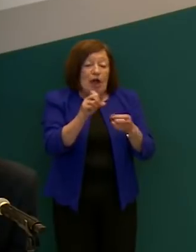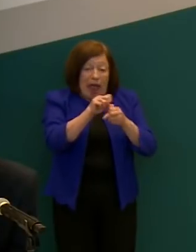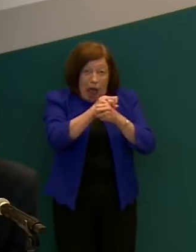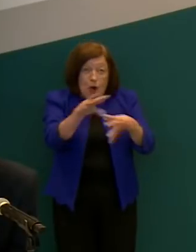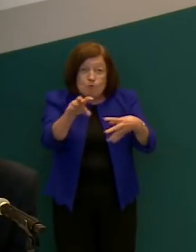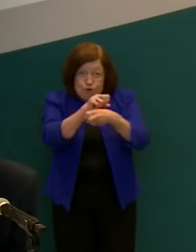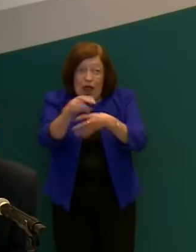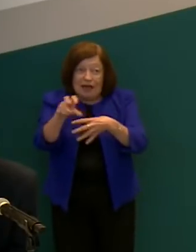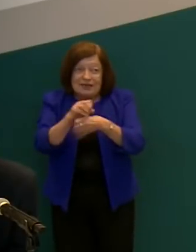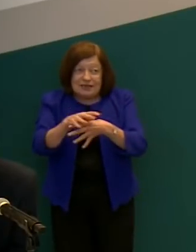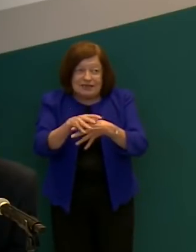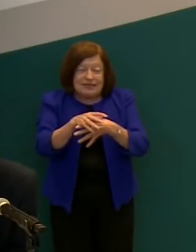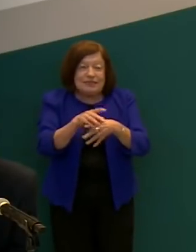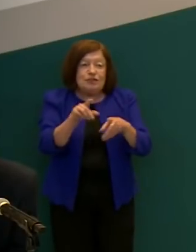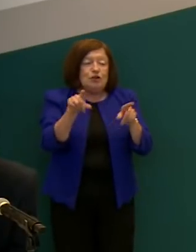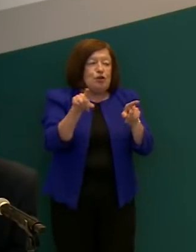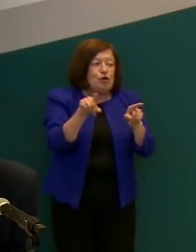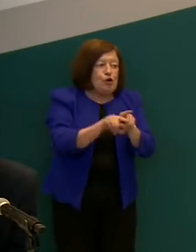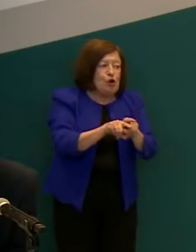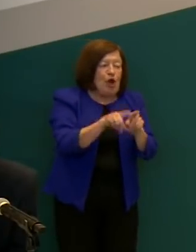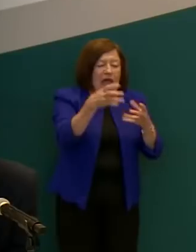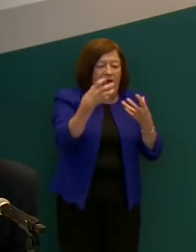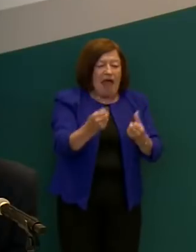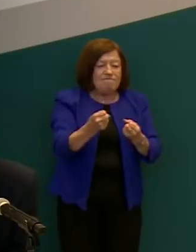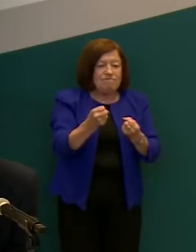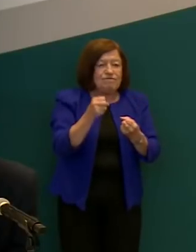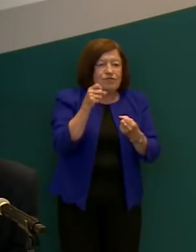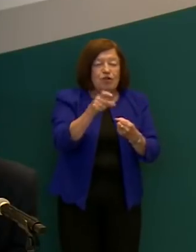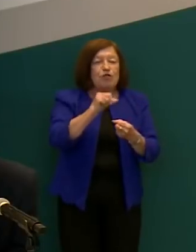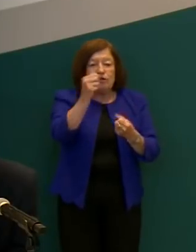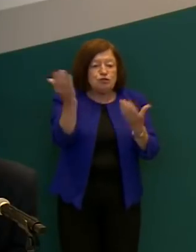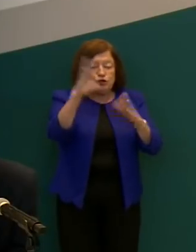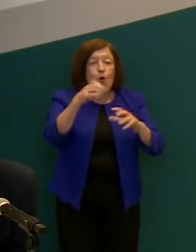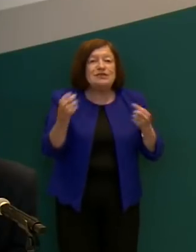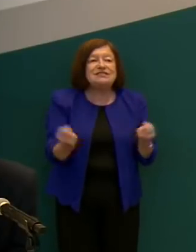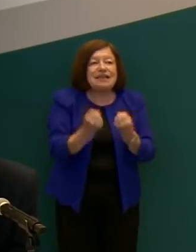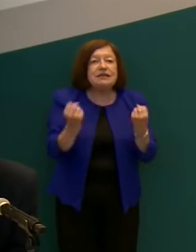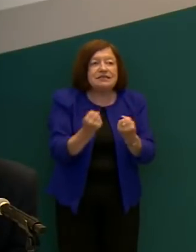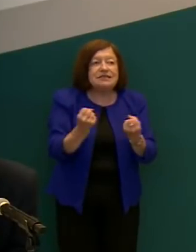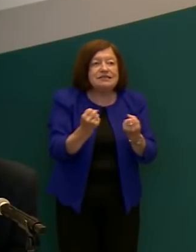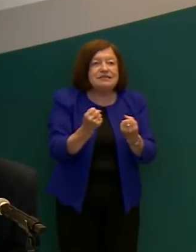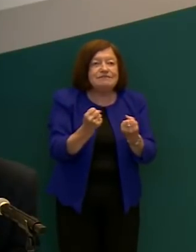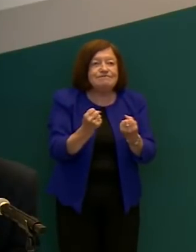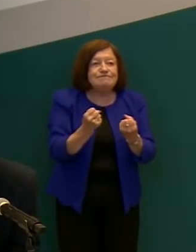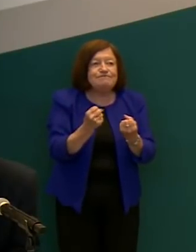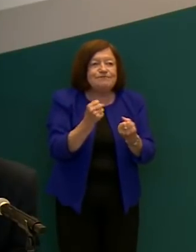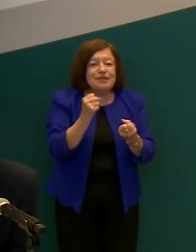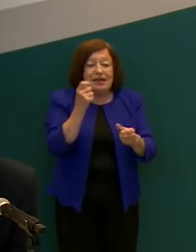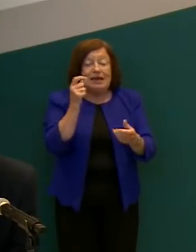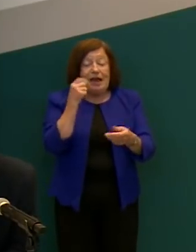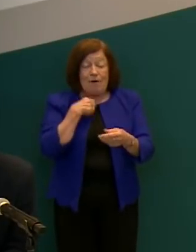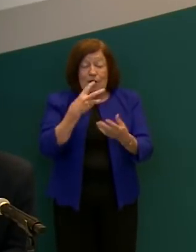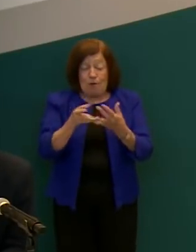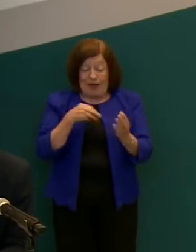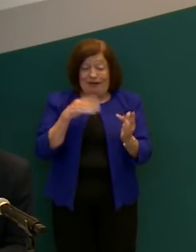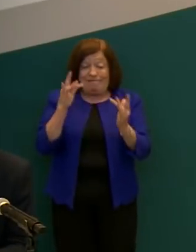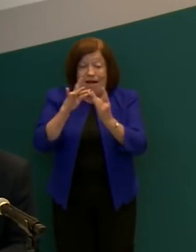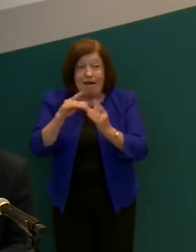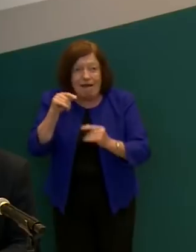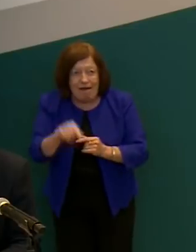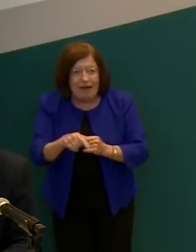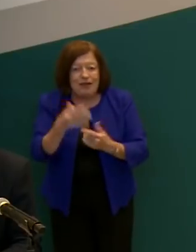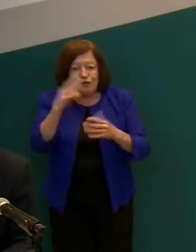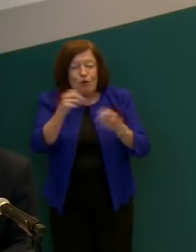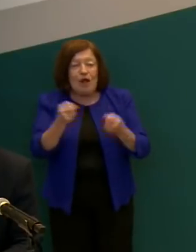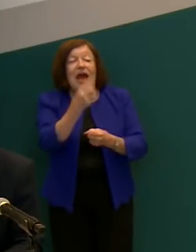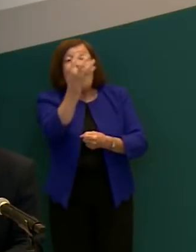outbreak that's well studied are going to not have symptoms at the time you study them, and at least 40% of them